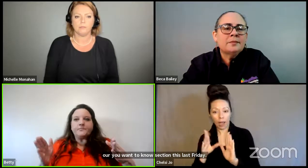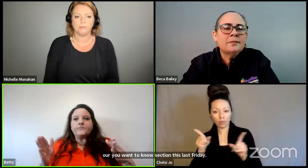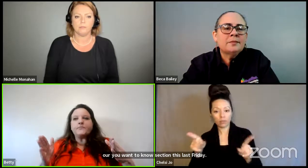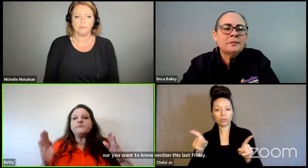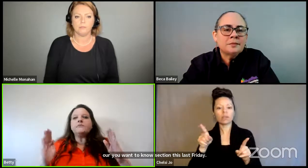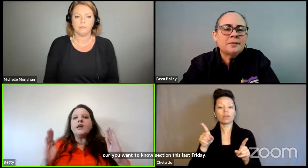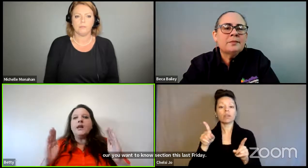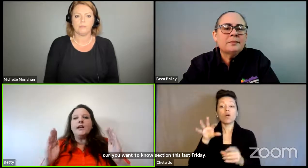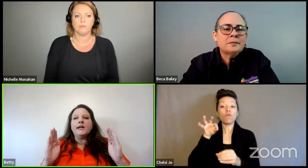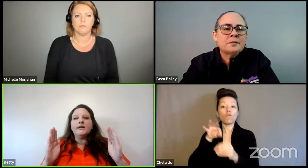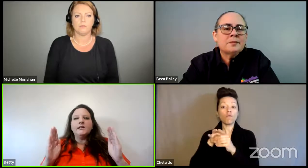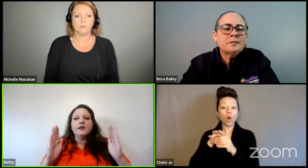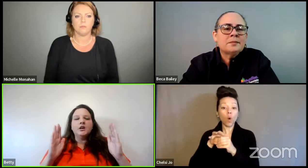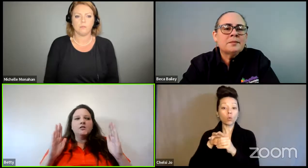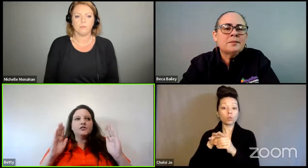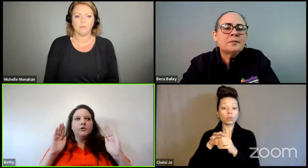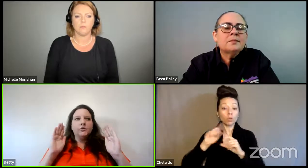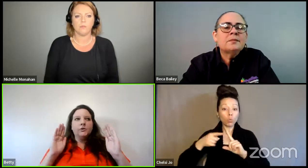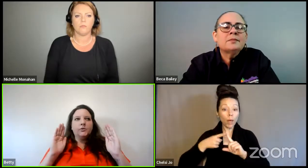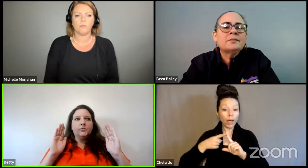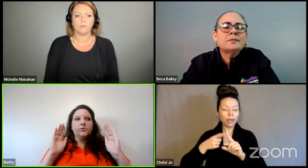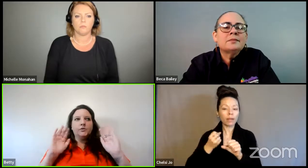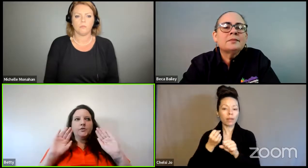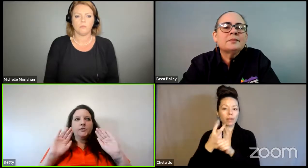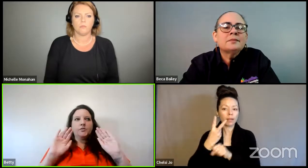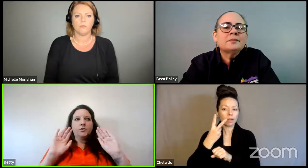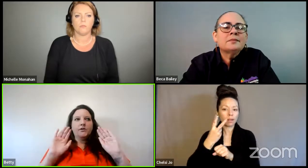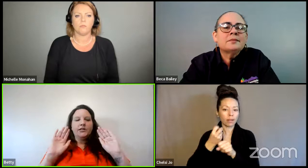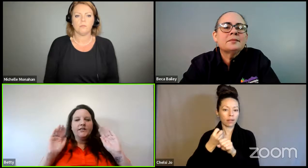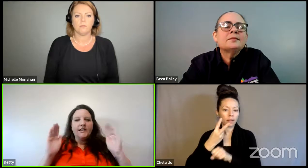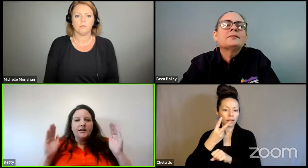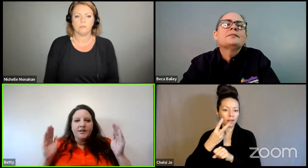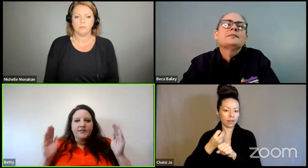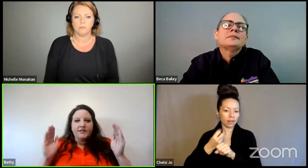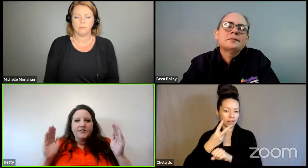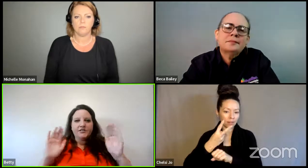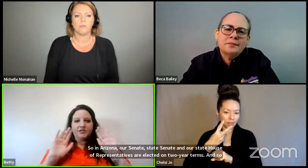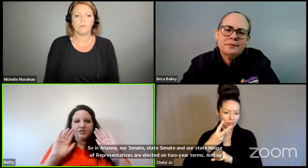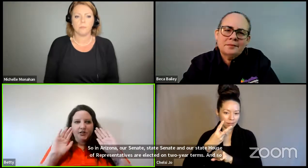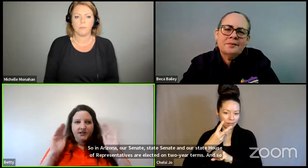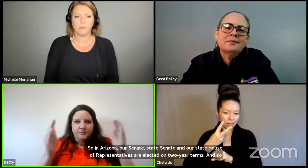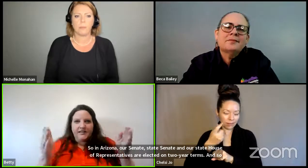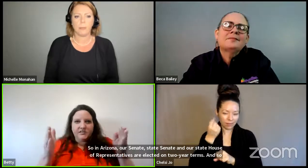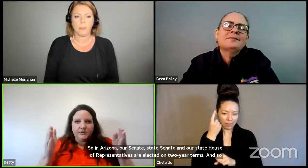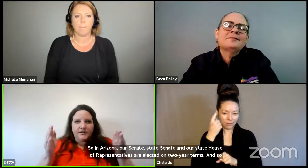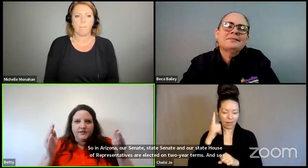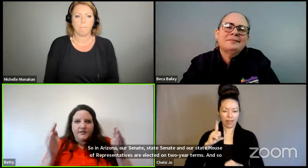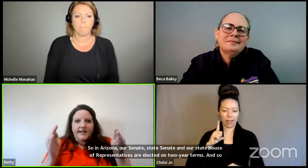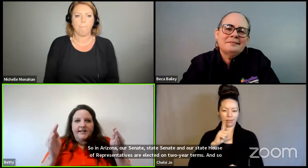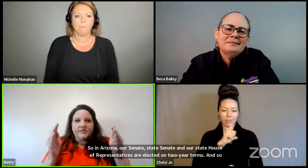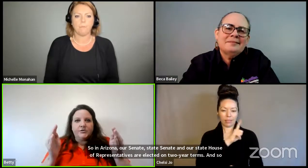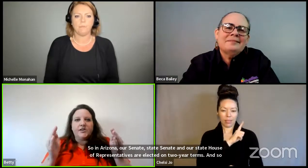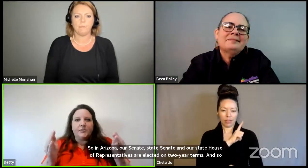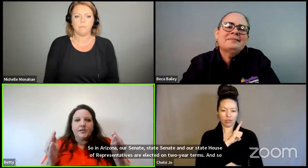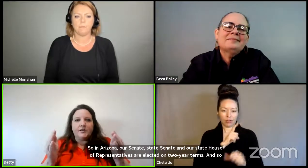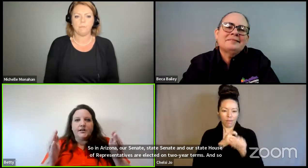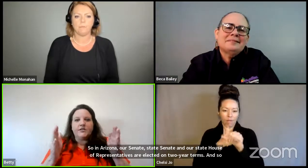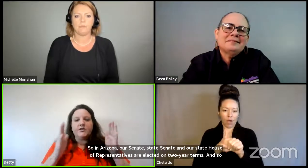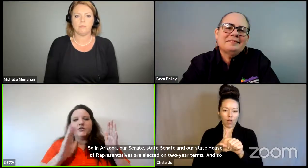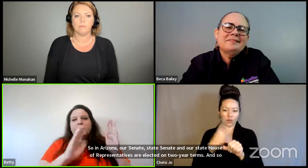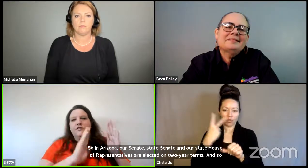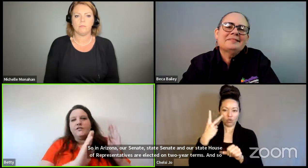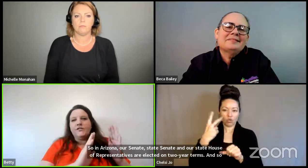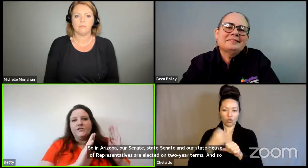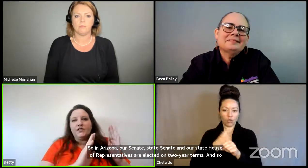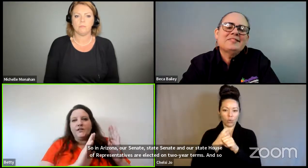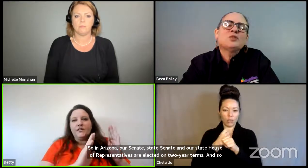terms. And so when we think about the legislature, it's based around that 2-year period.